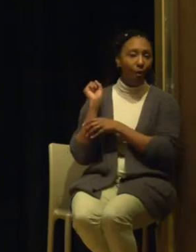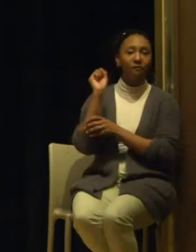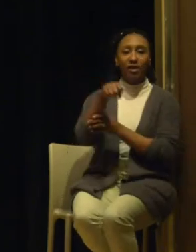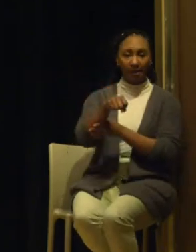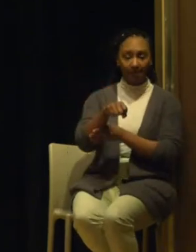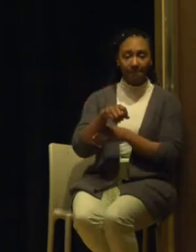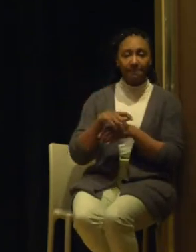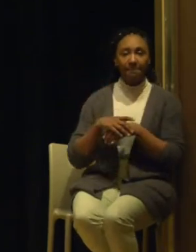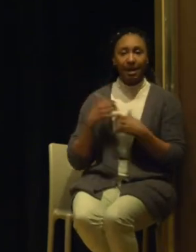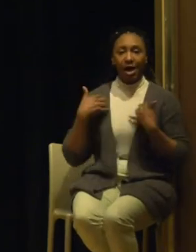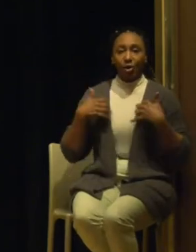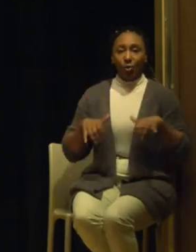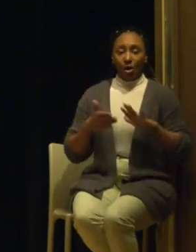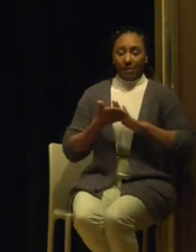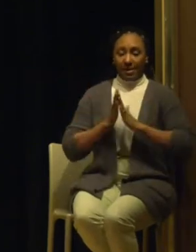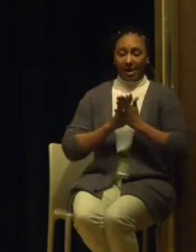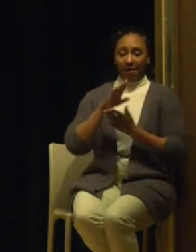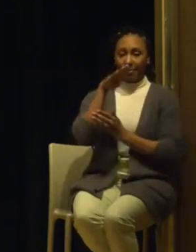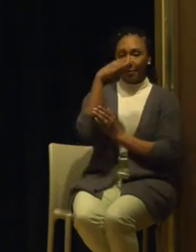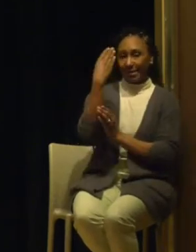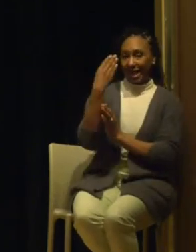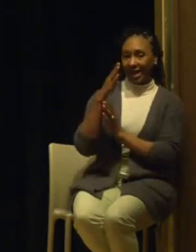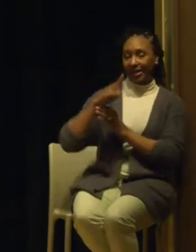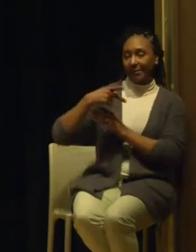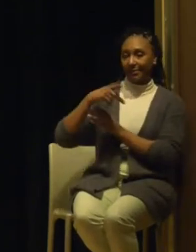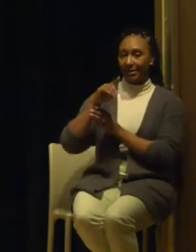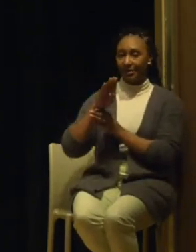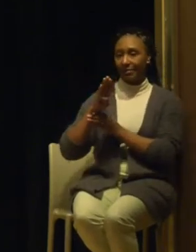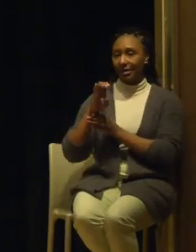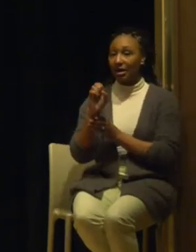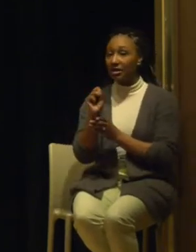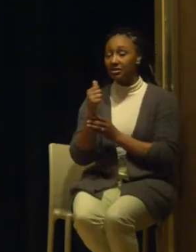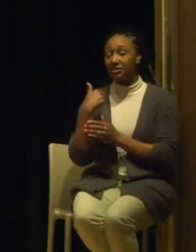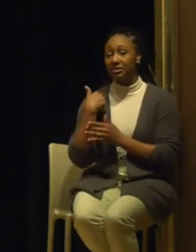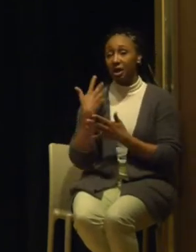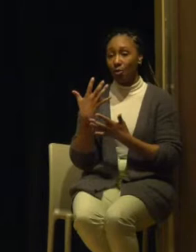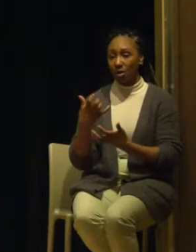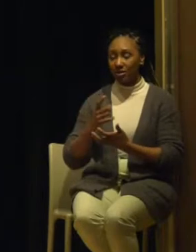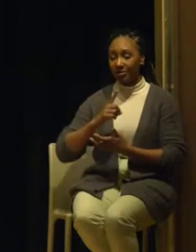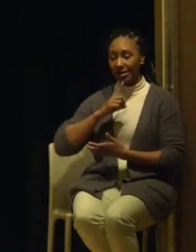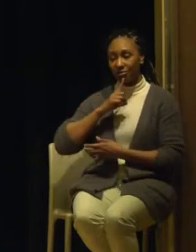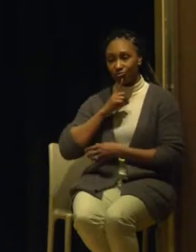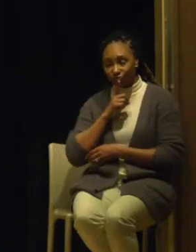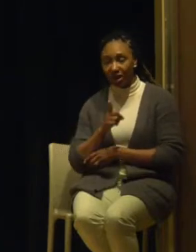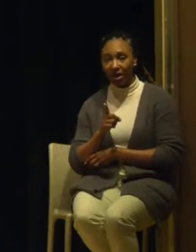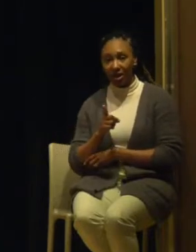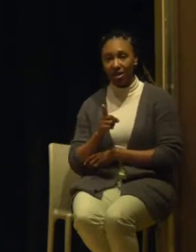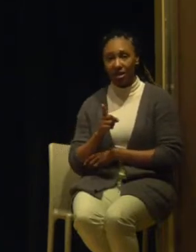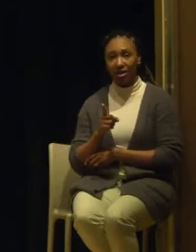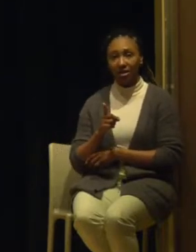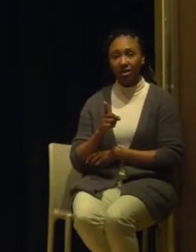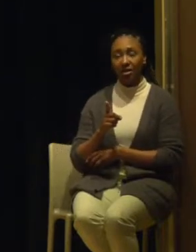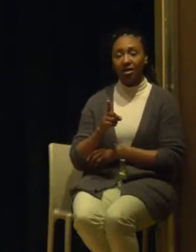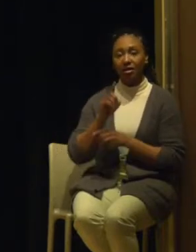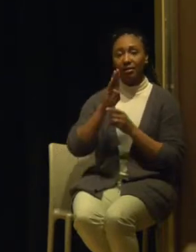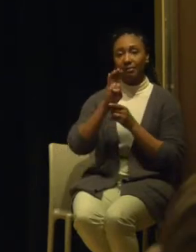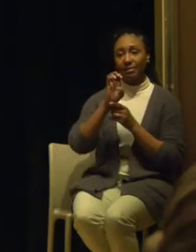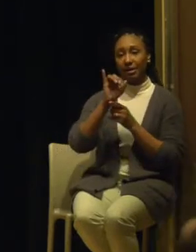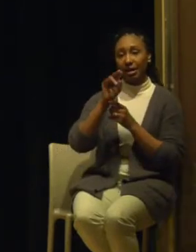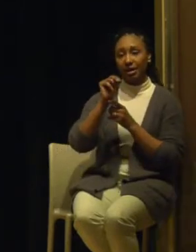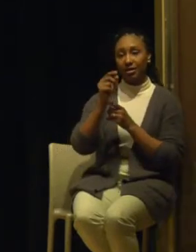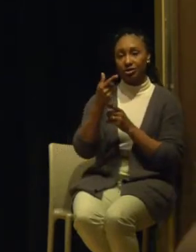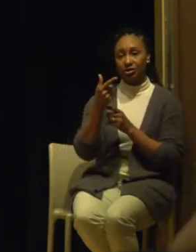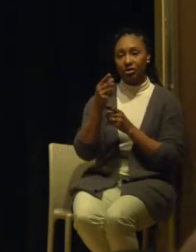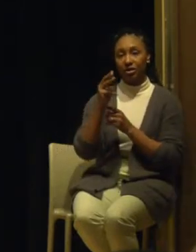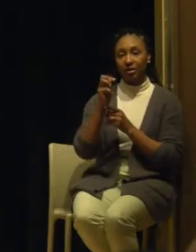Black PBS, but I wanted it to be authentic. Yeah. So, you know, on Being Mary Jane, if her brother had a